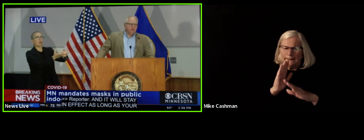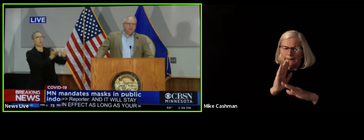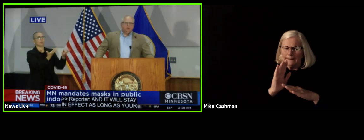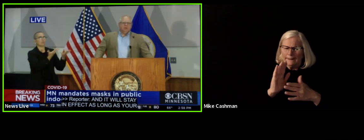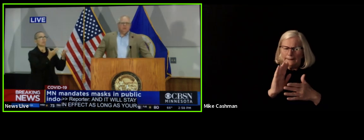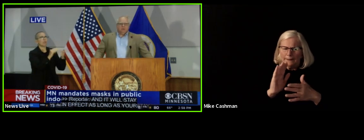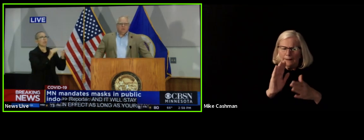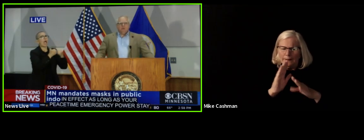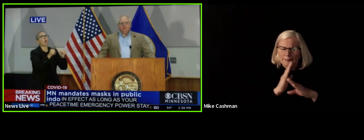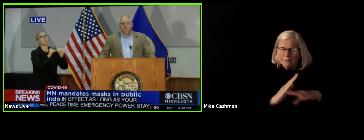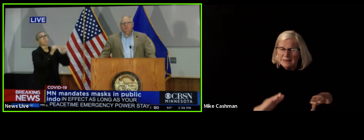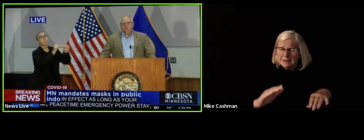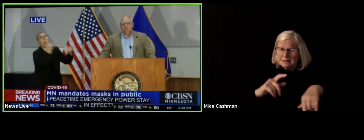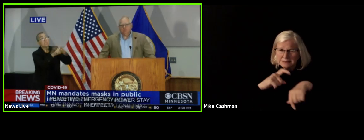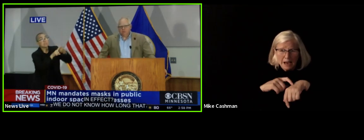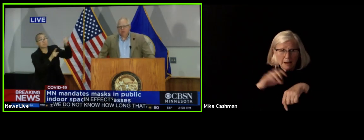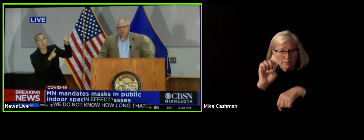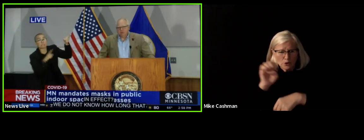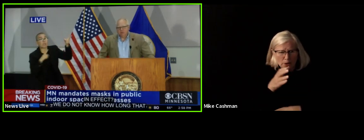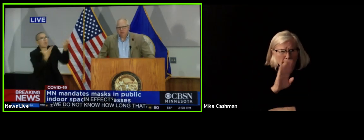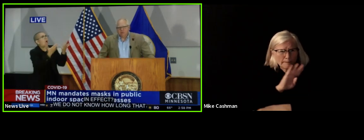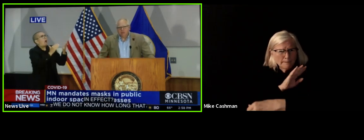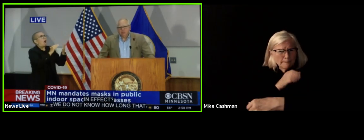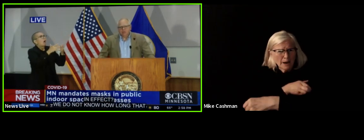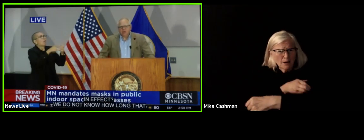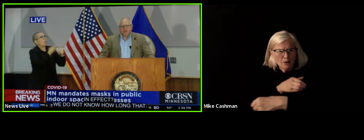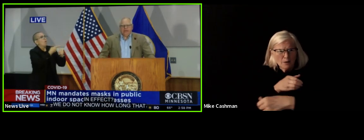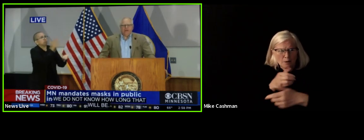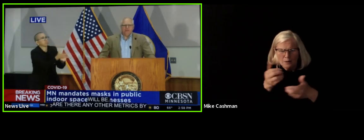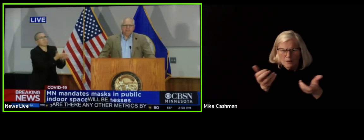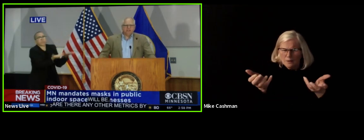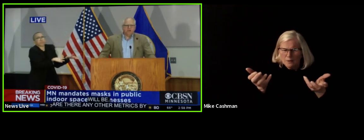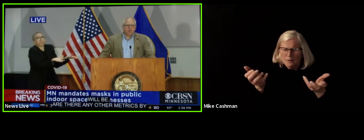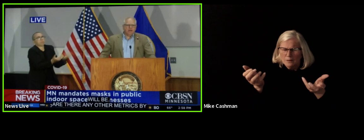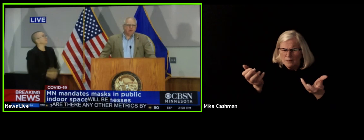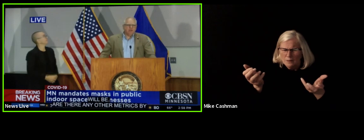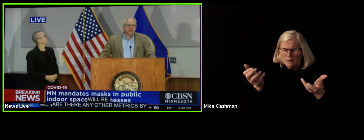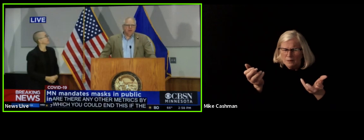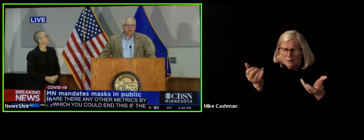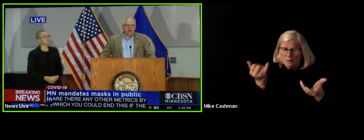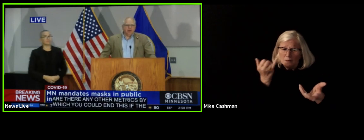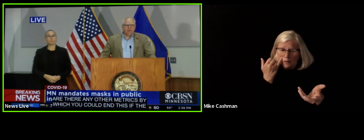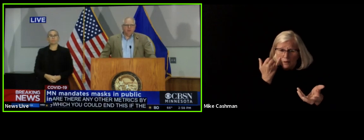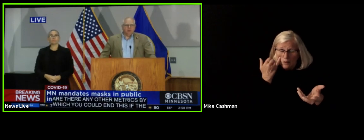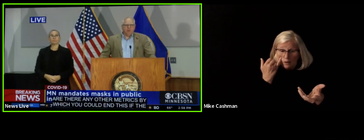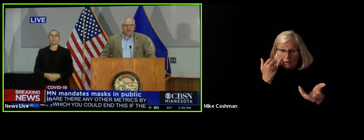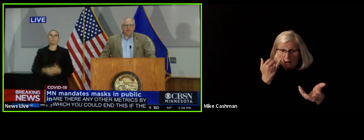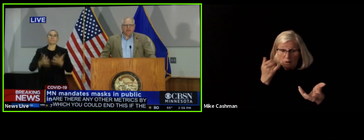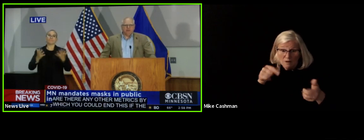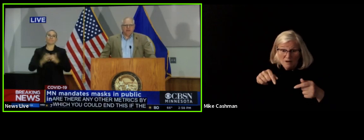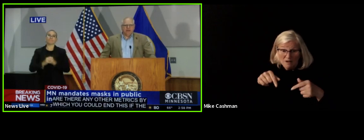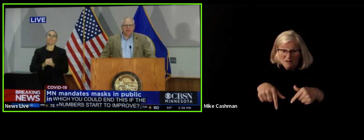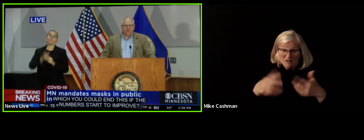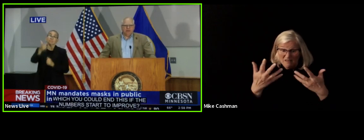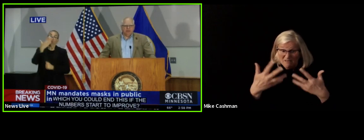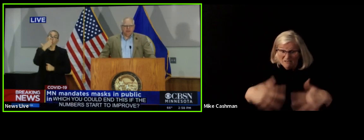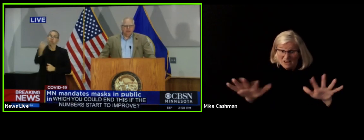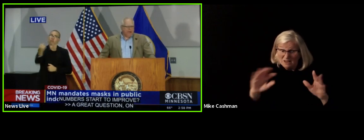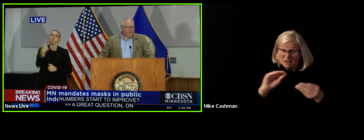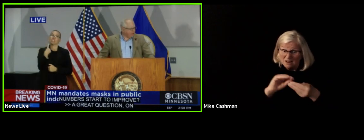by which you could end this if the numbers start to improve? Yeah, no, this is a great question on rollback metrics. And I